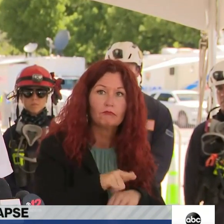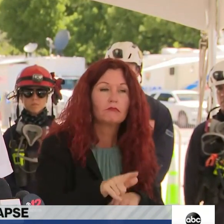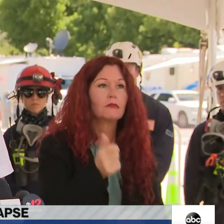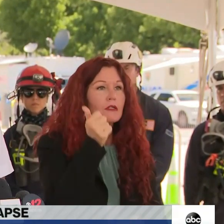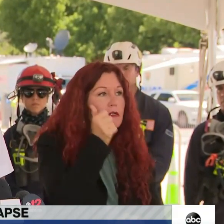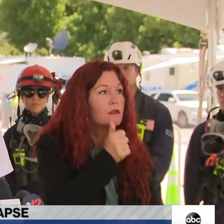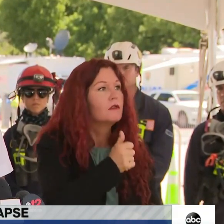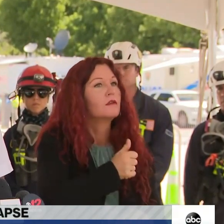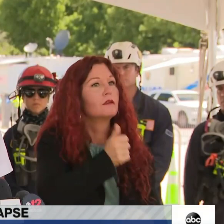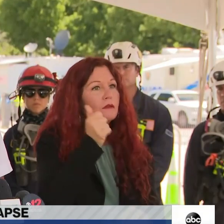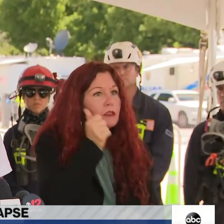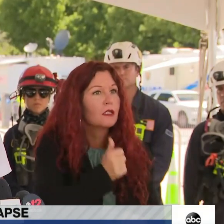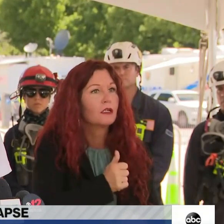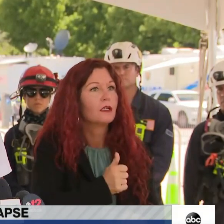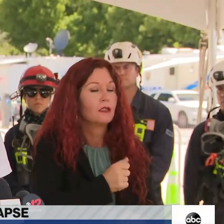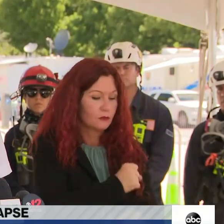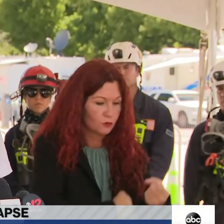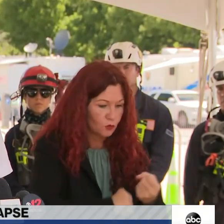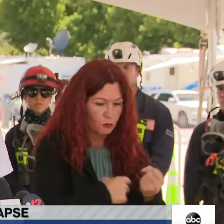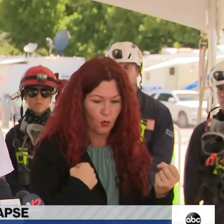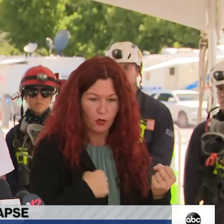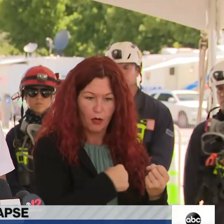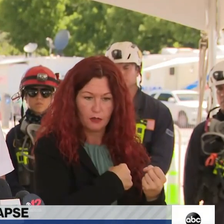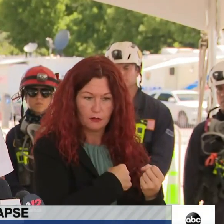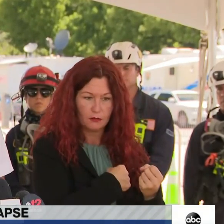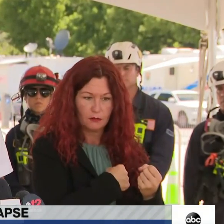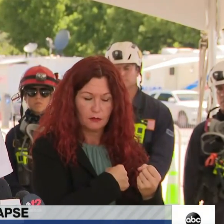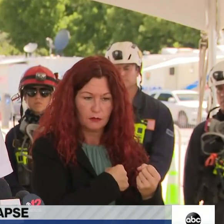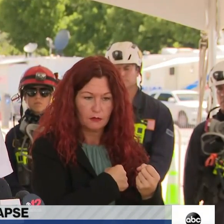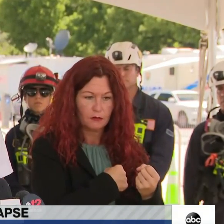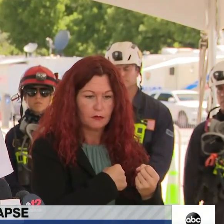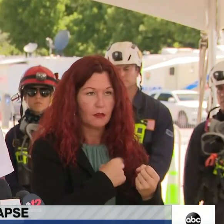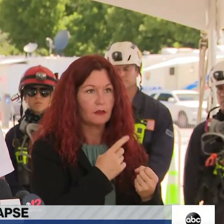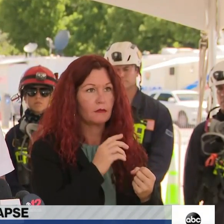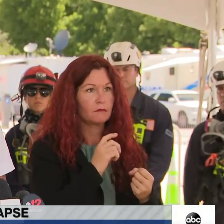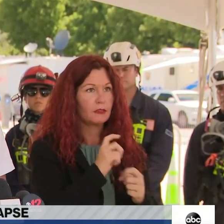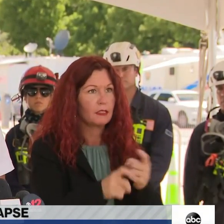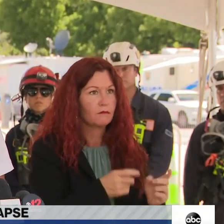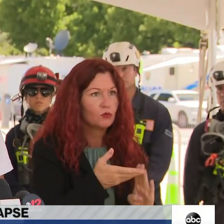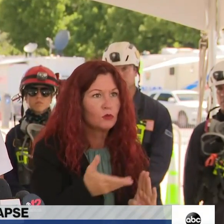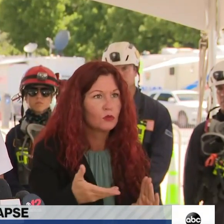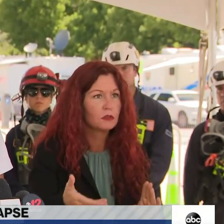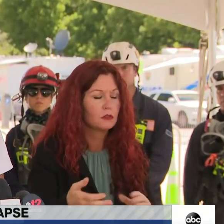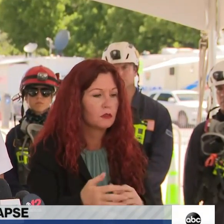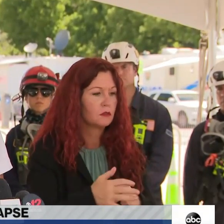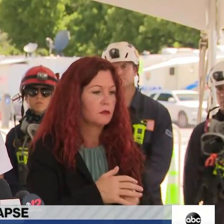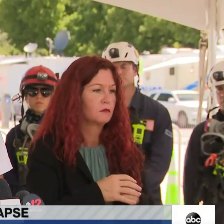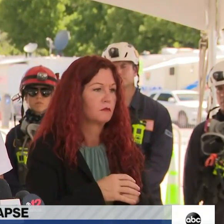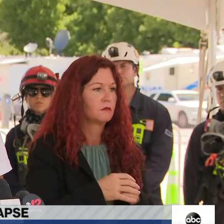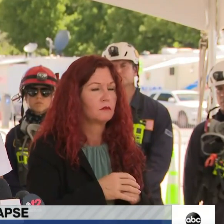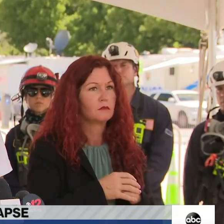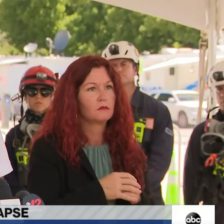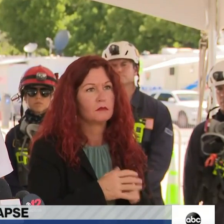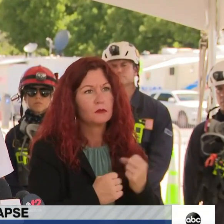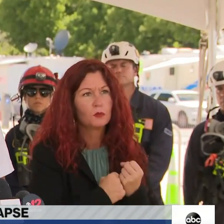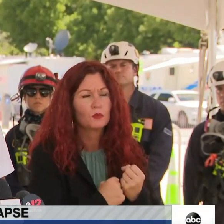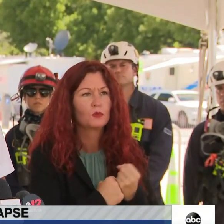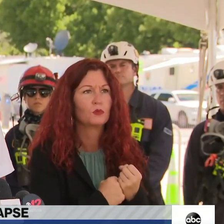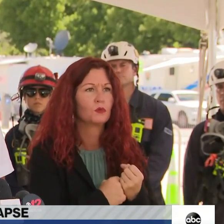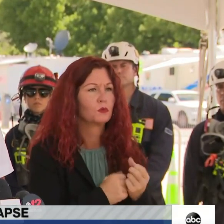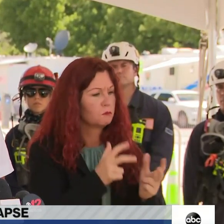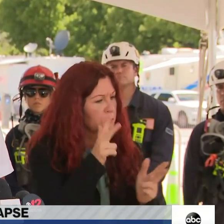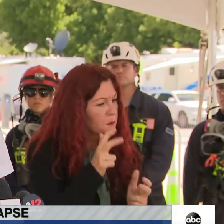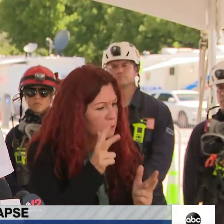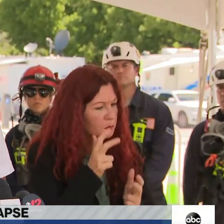us reassurances and resources. I know that the town of Surfside, I know that Dade County and South